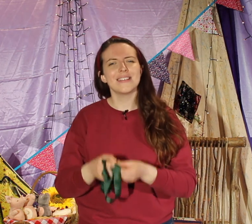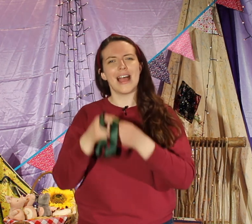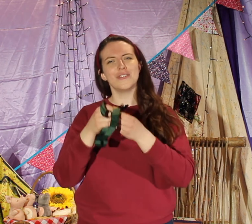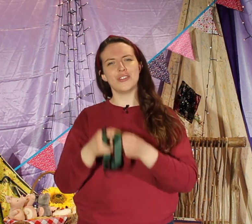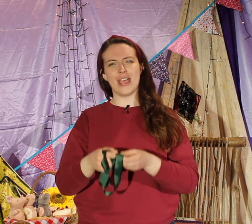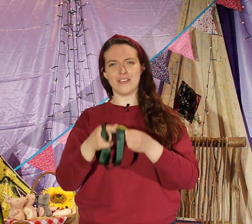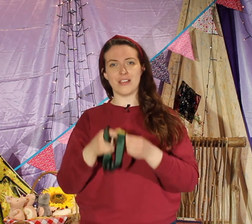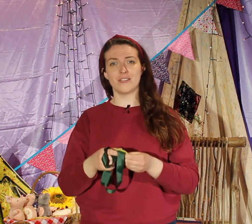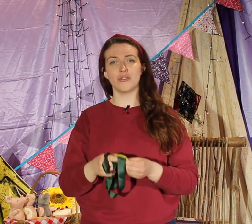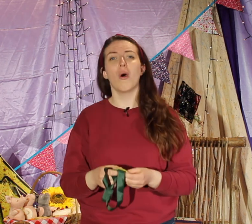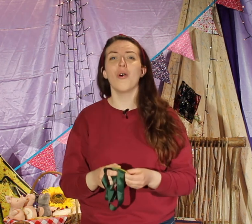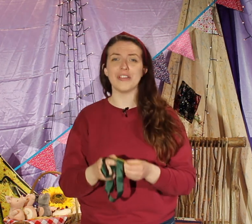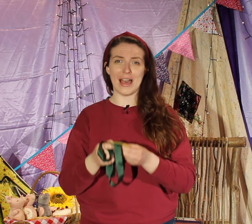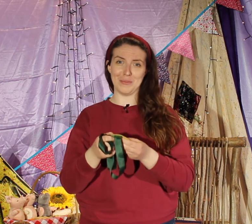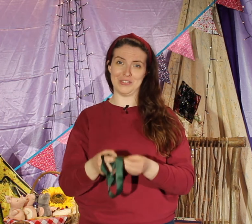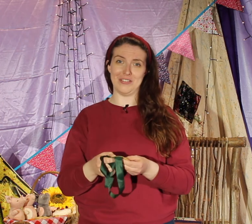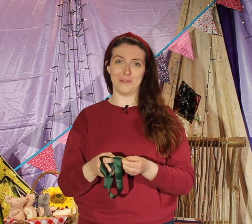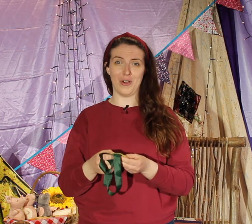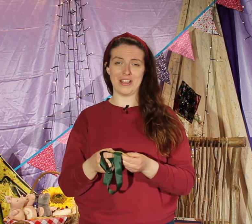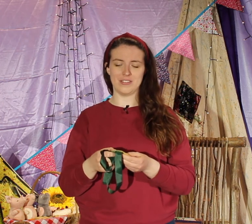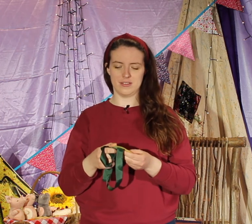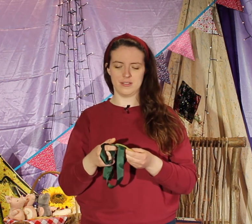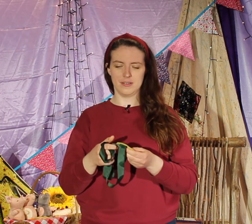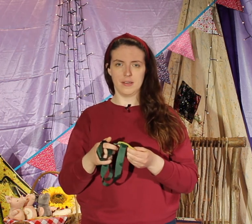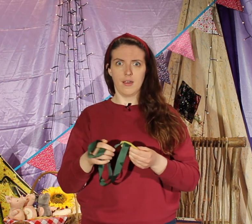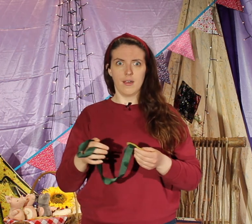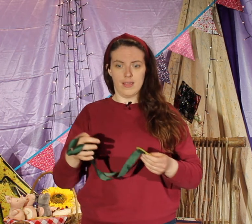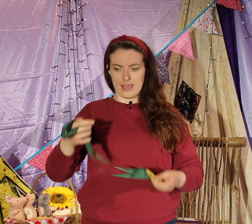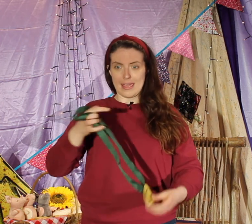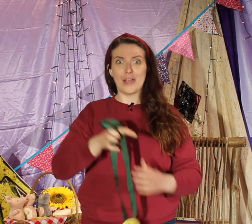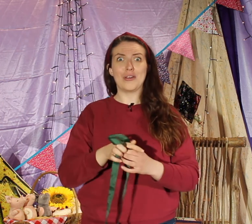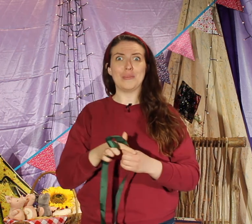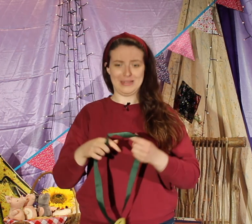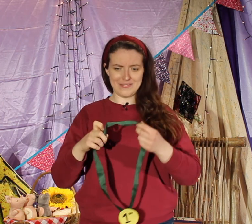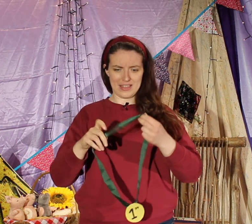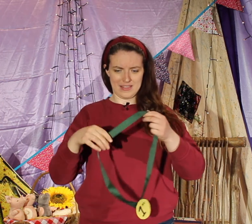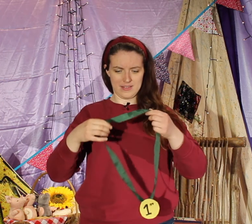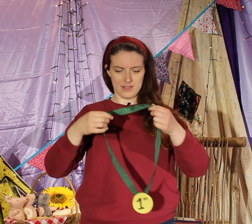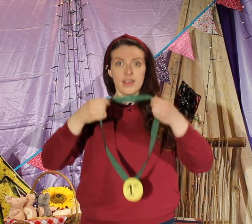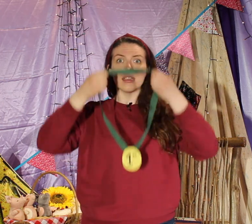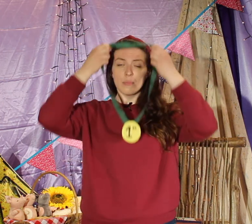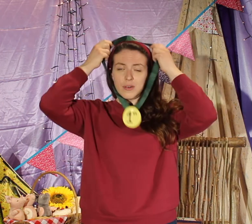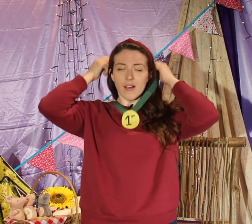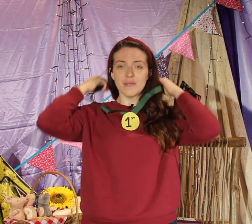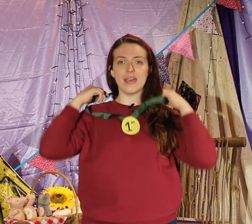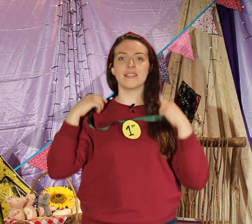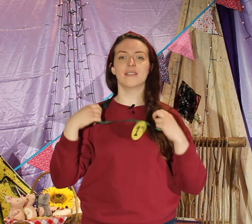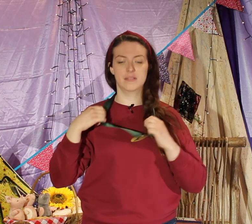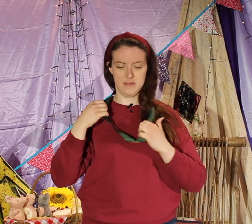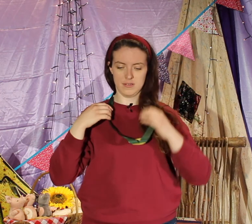and generous to all the animals in the forest. Hare couldn't believe it. He put on the medal,